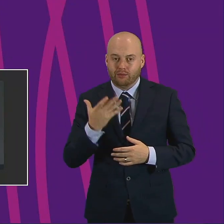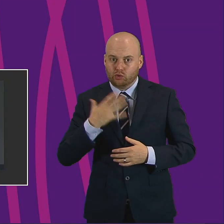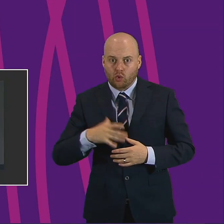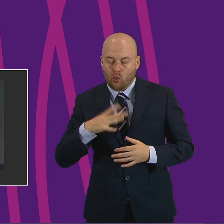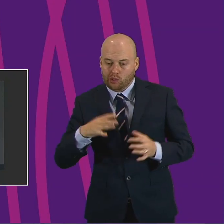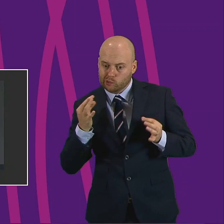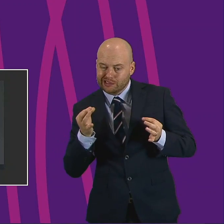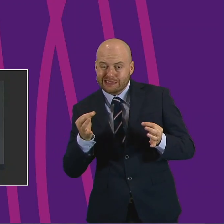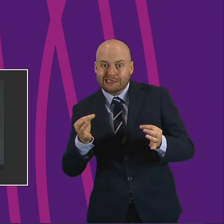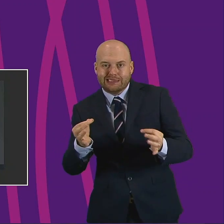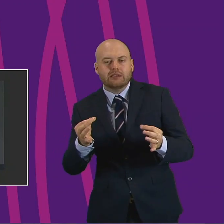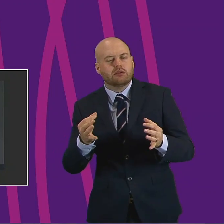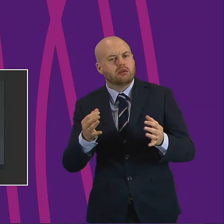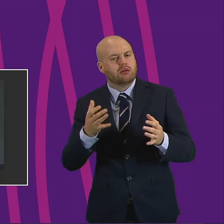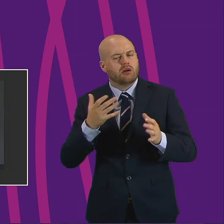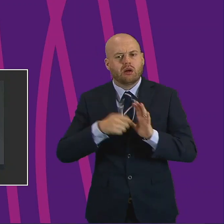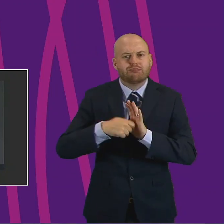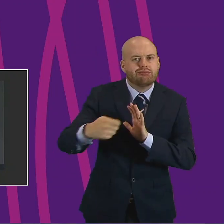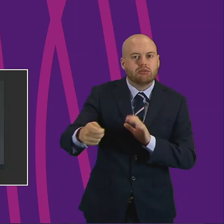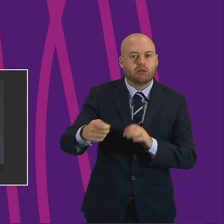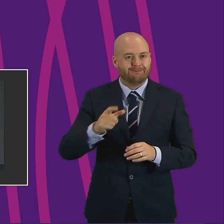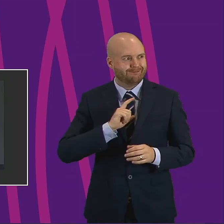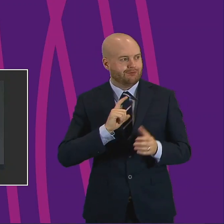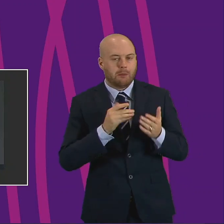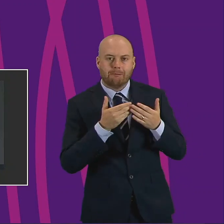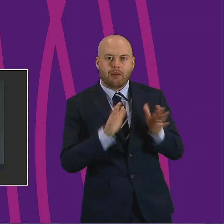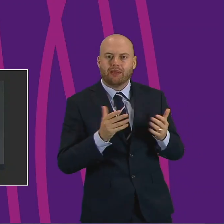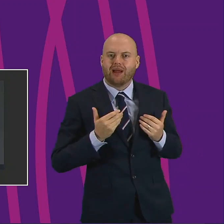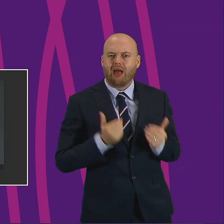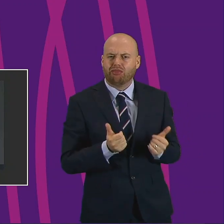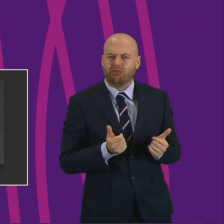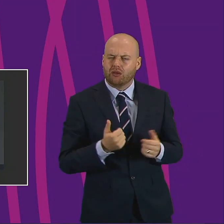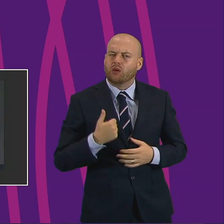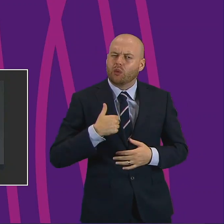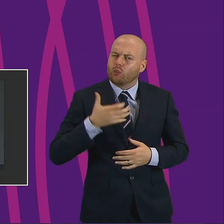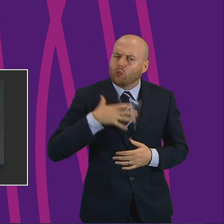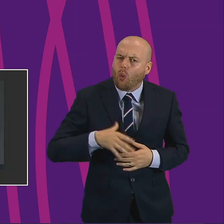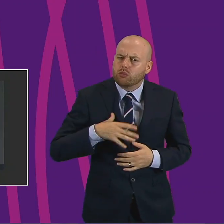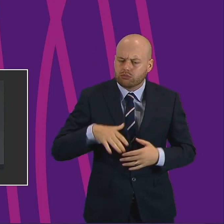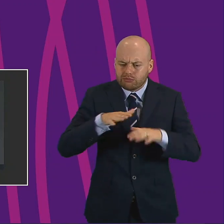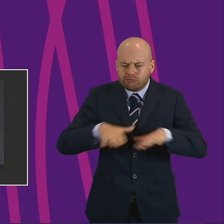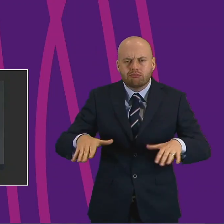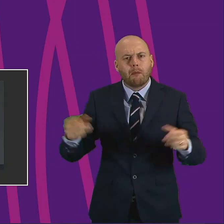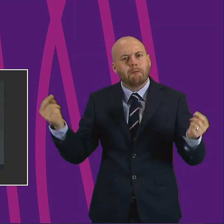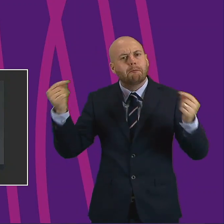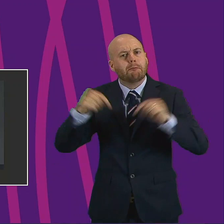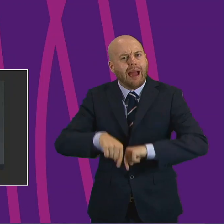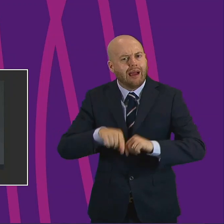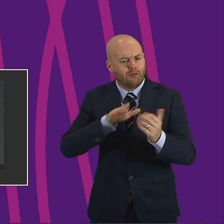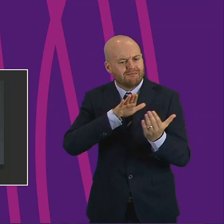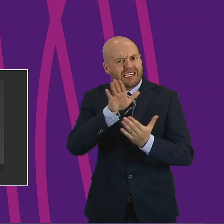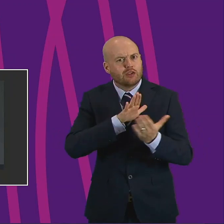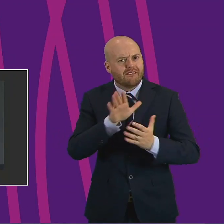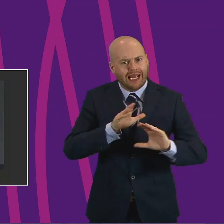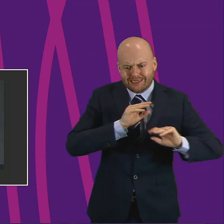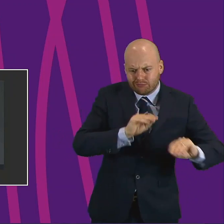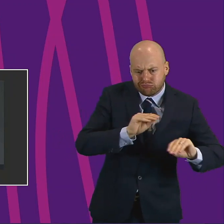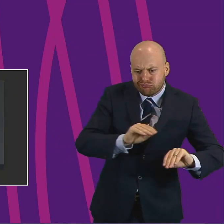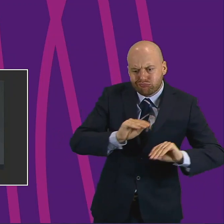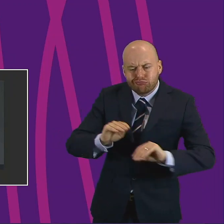reasons. And we want young people to be back having face-to-face learning for 100% of the school week as soon as it is safe to do